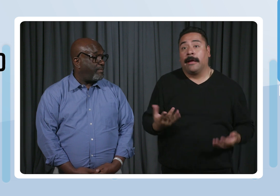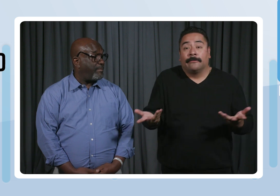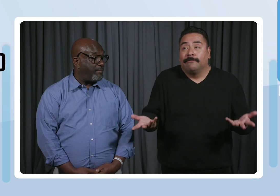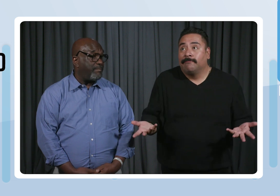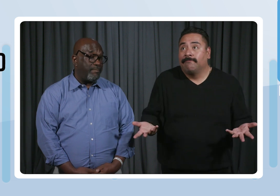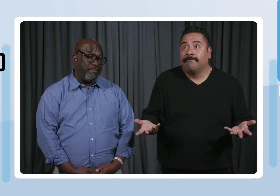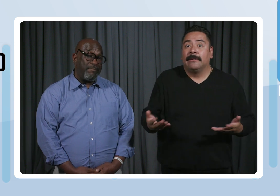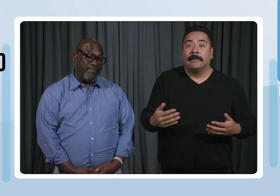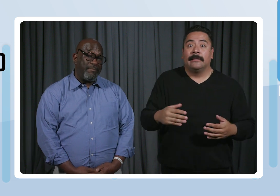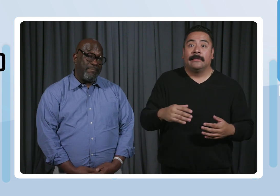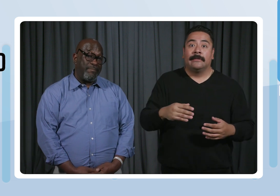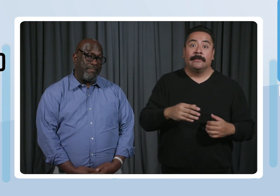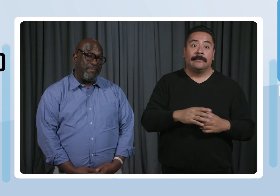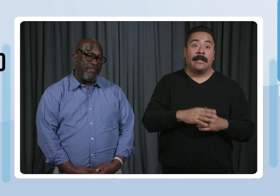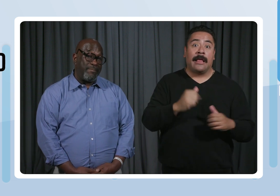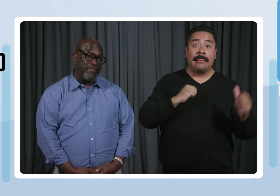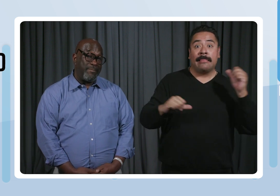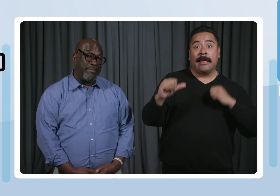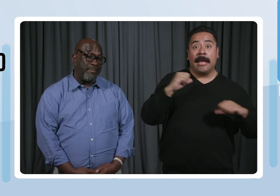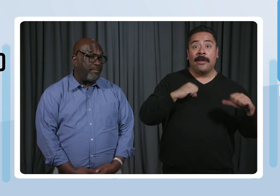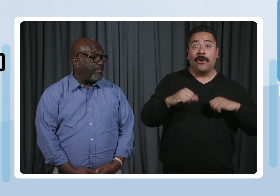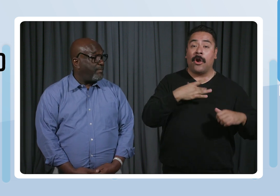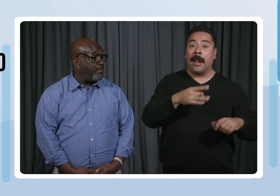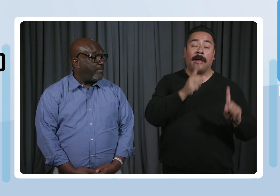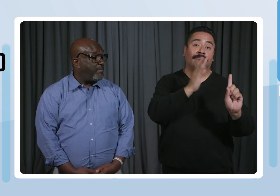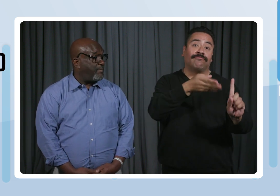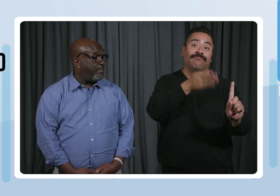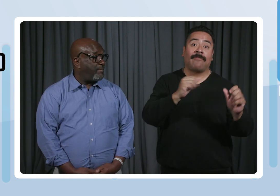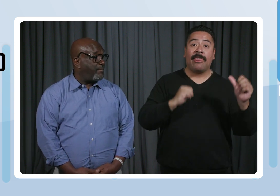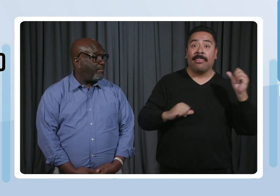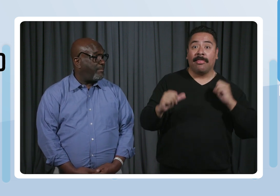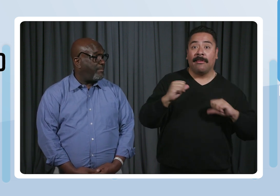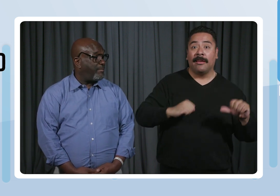a theater going, you know,